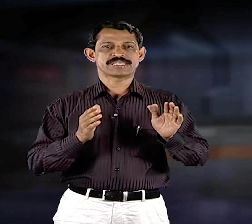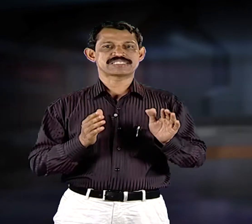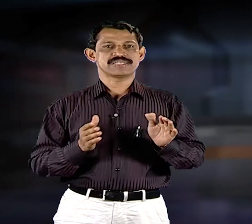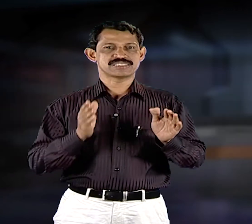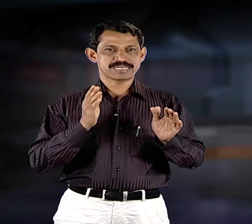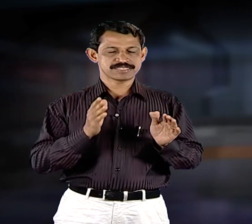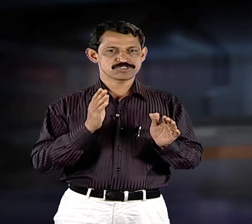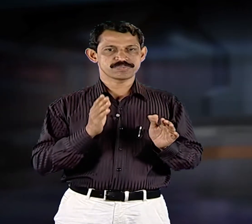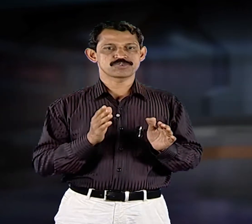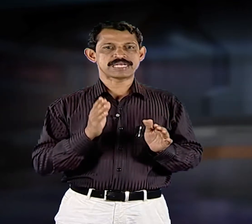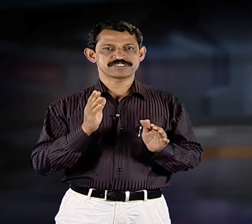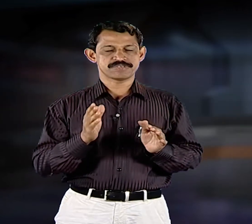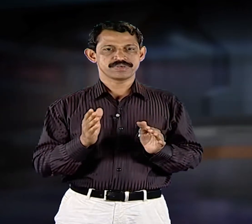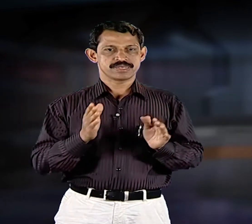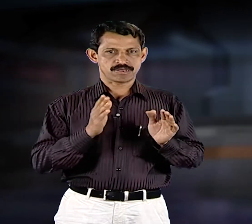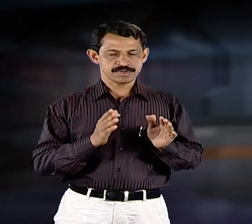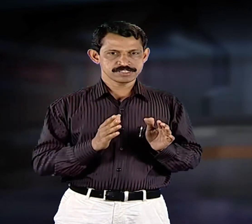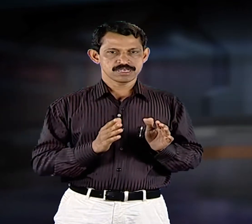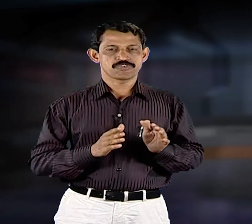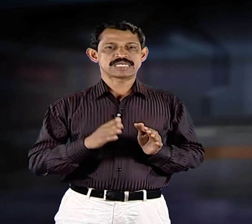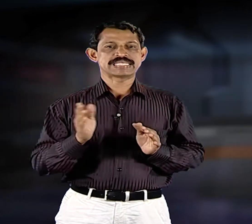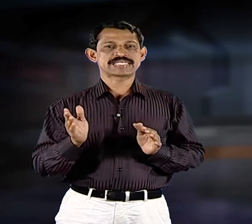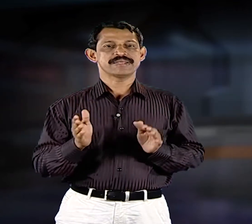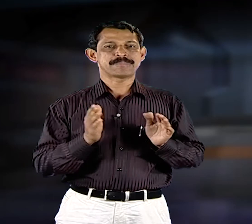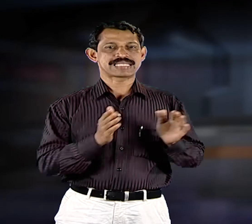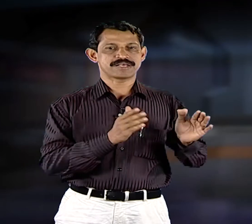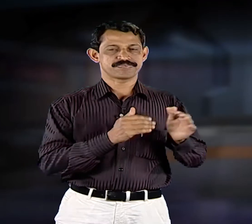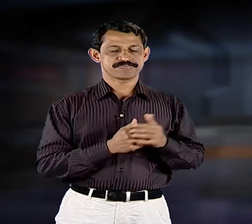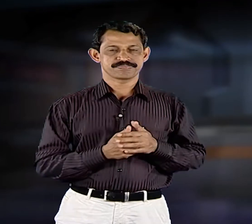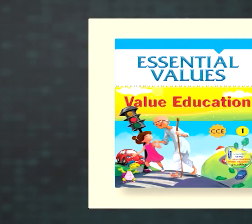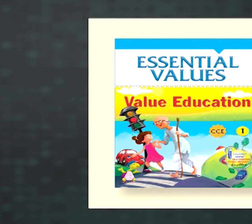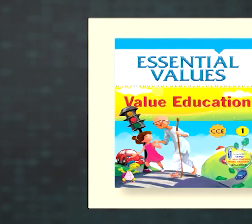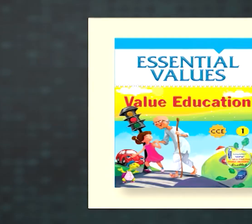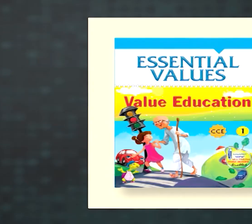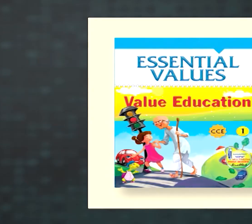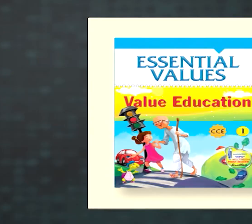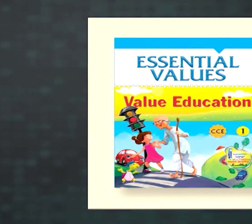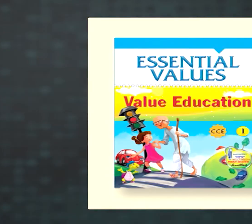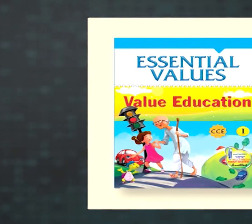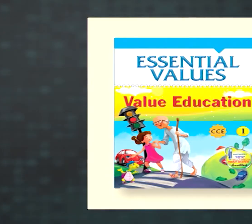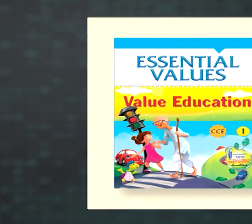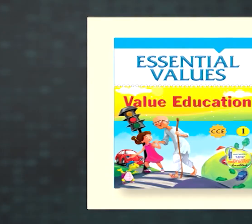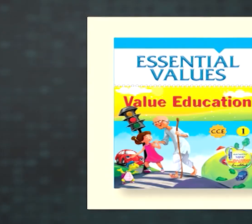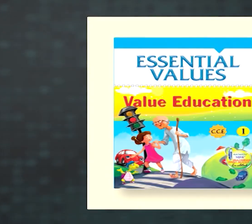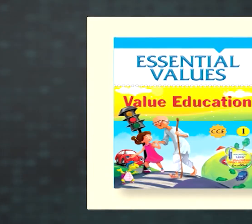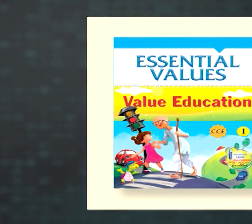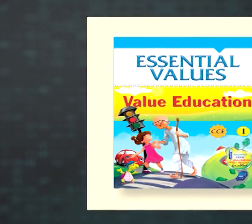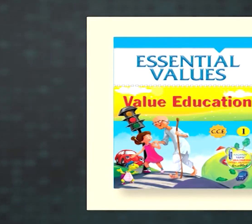Education is the best instrument to achieve knowledge for leading a better life. Value education is an essential part of